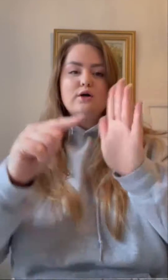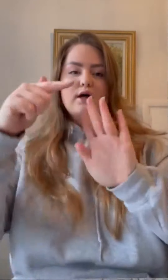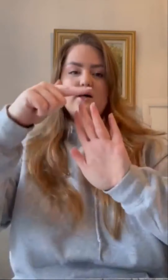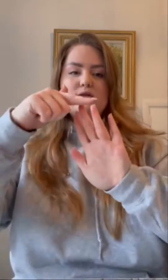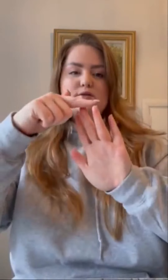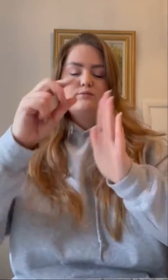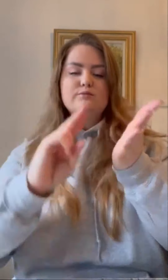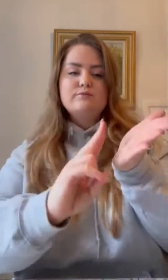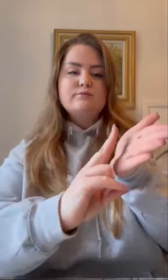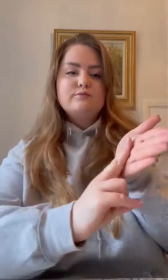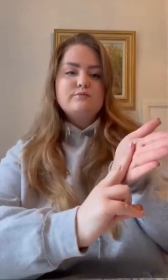Tonga,